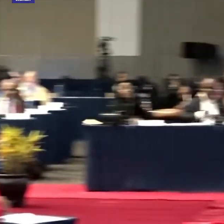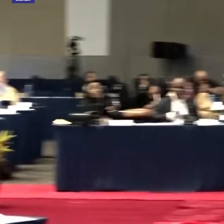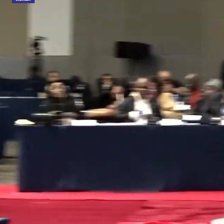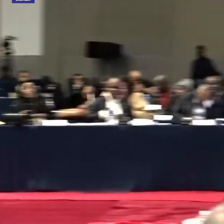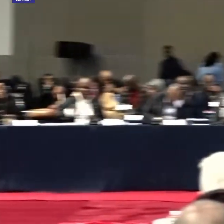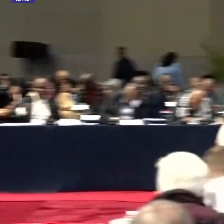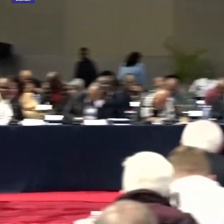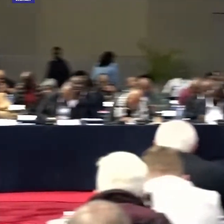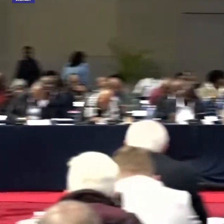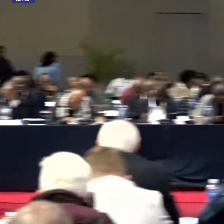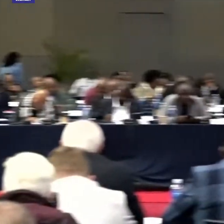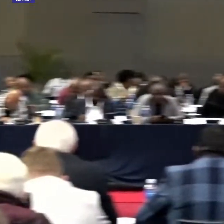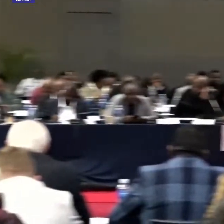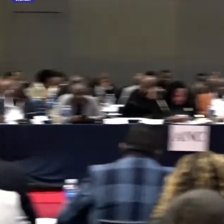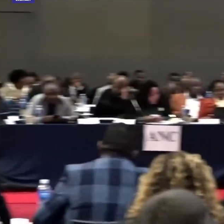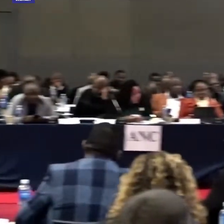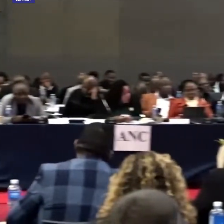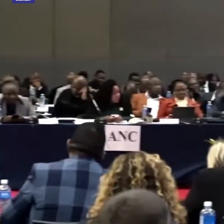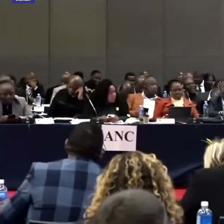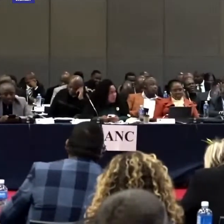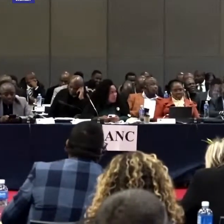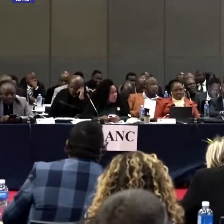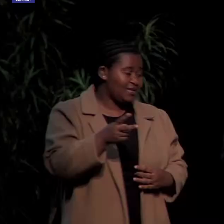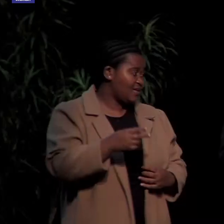Shuthi ngiqale phansi somlomo.